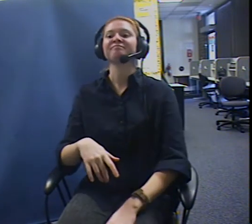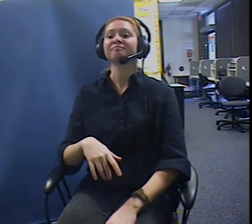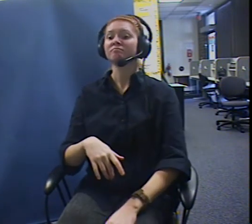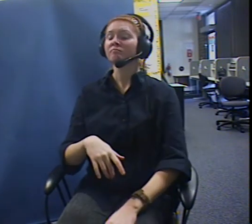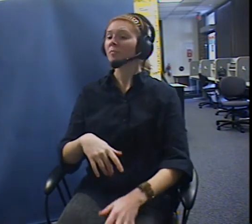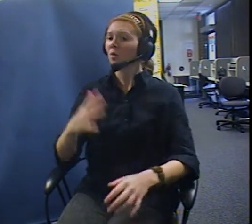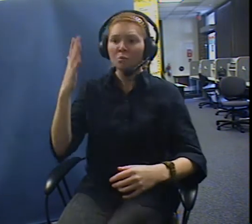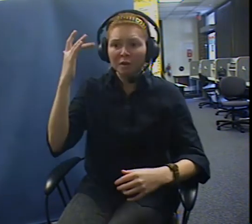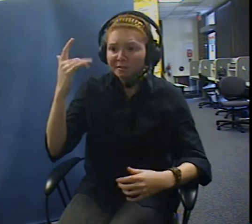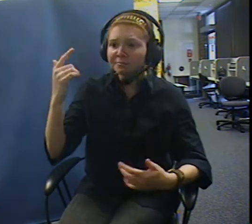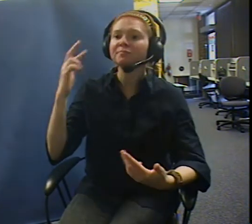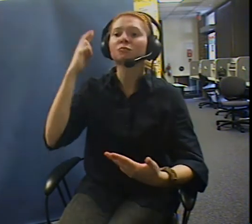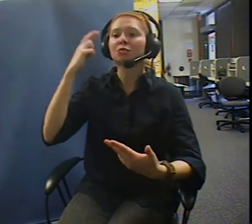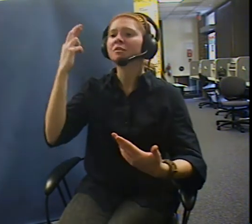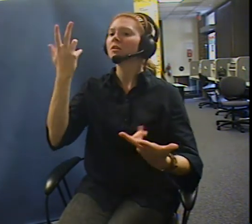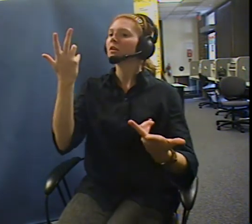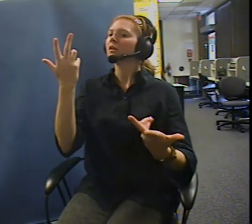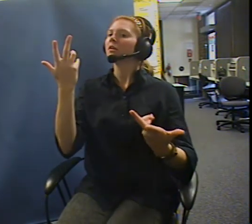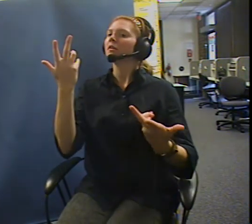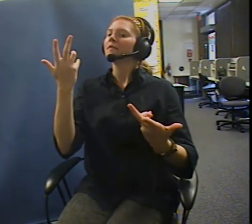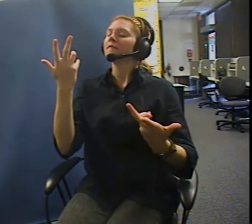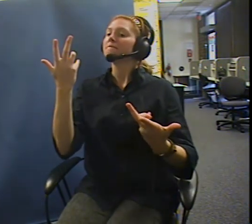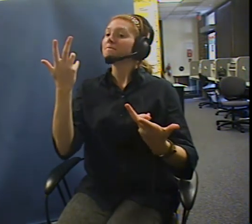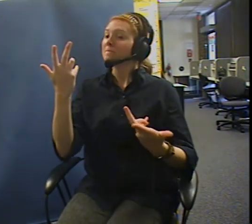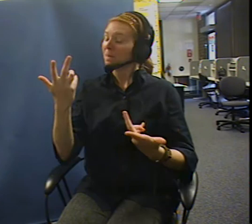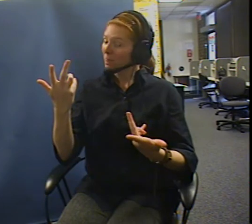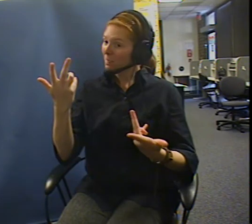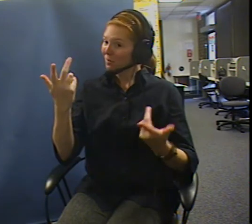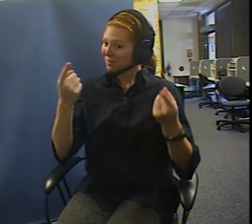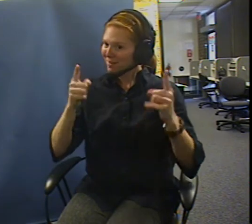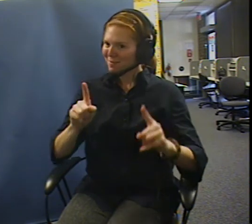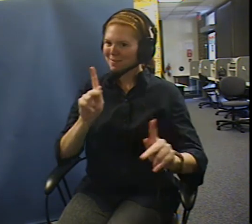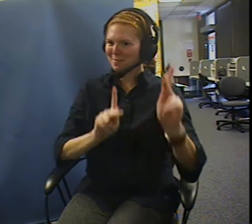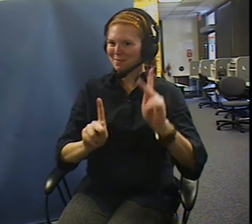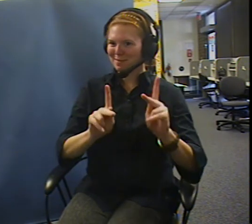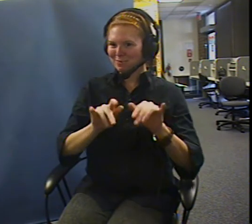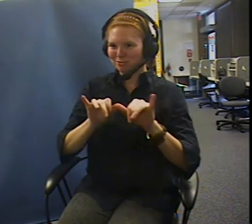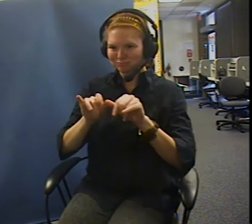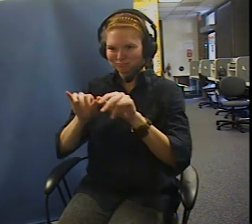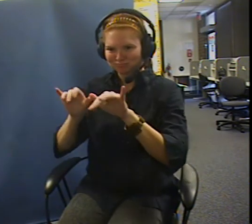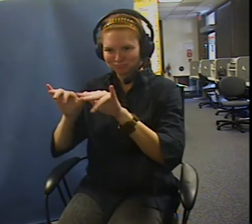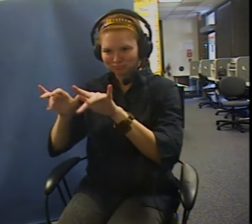plants began to move out to follow the labor force. As the labor force moved out to the suburbs,